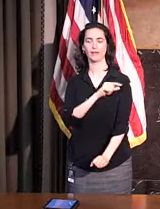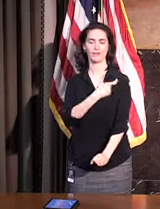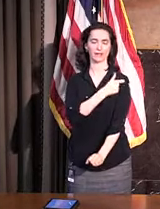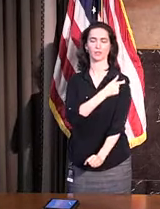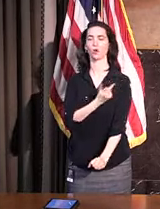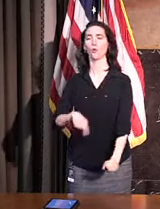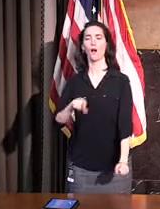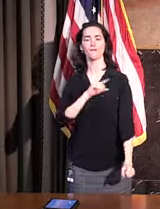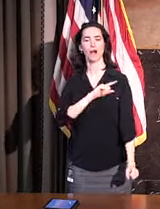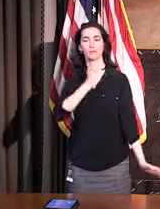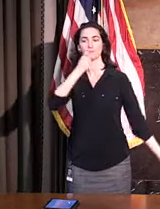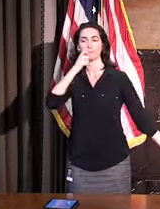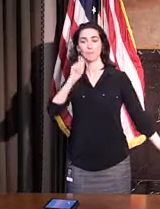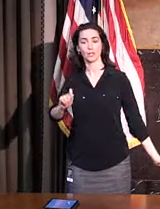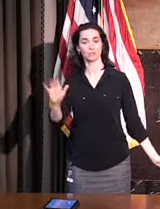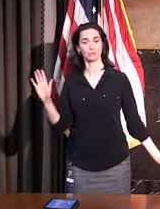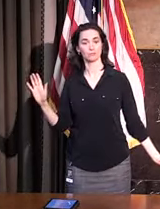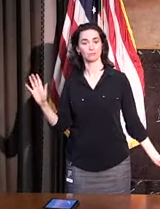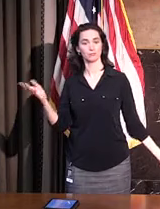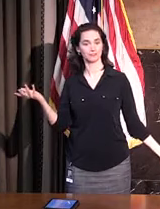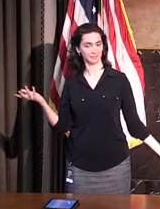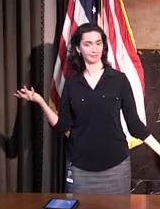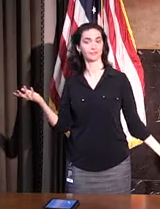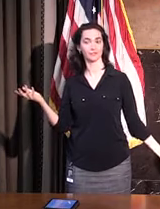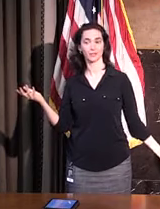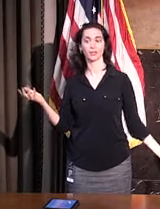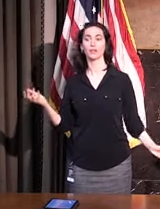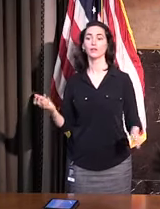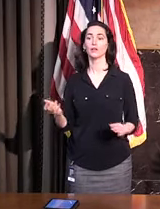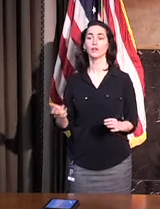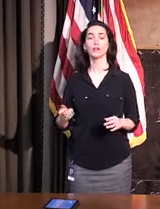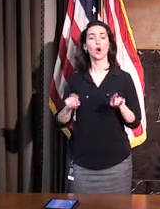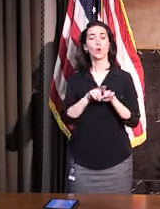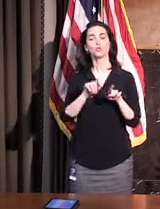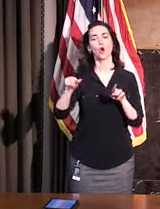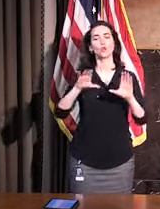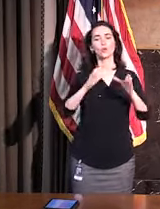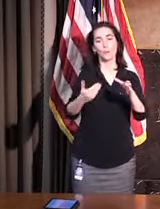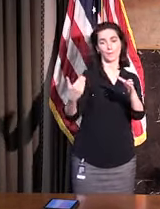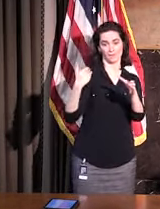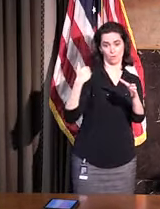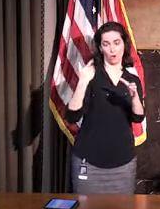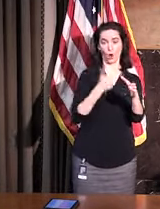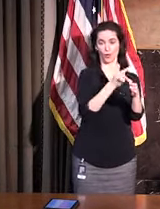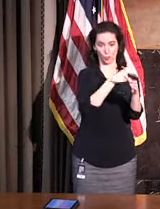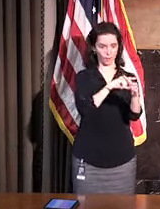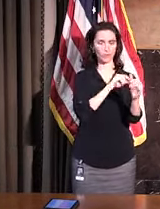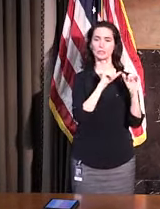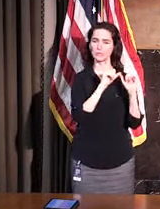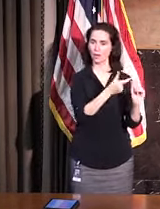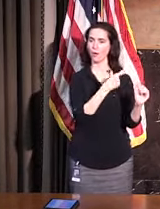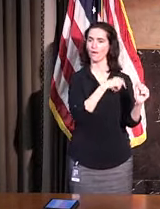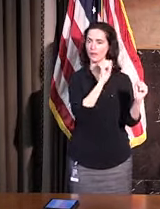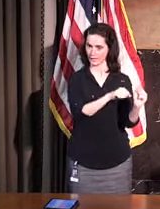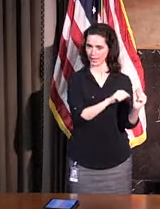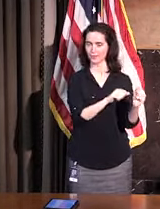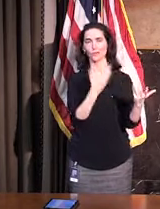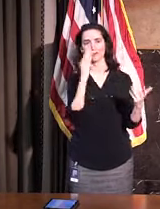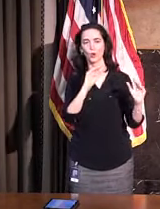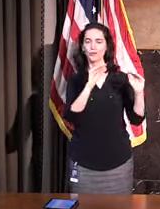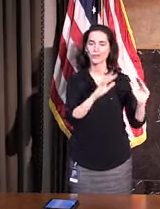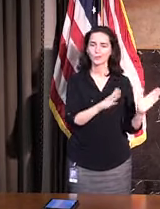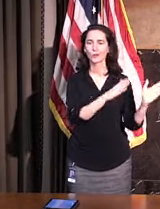today. And everyone who is in the prior eligibility groups remain eligible. So teachers,